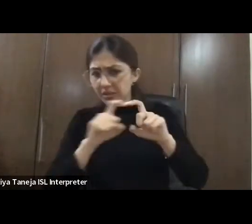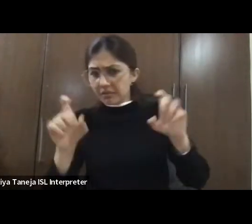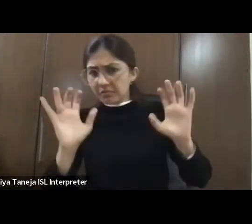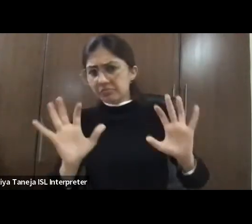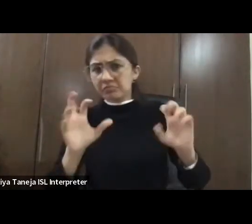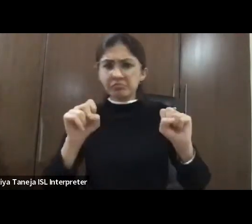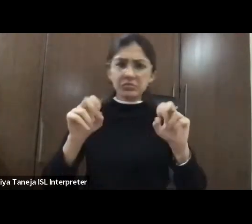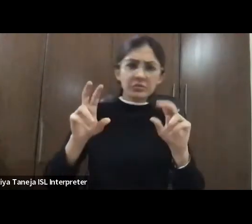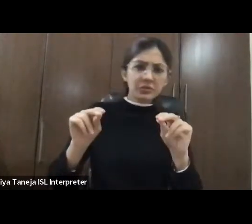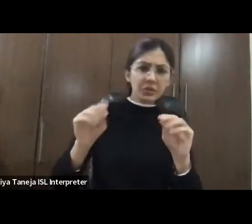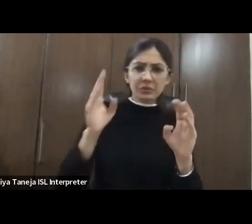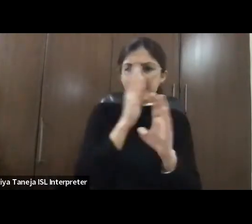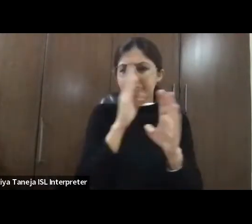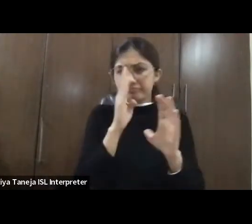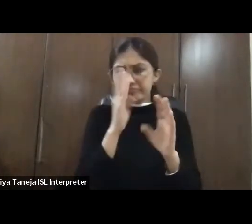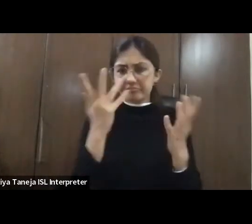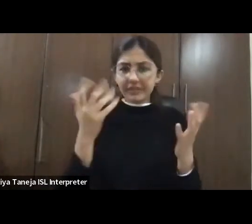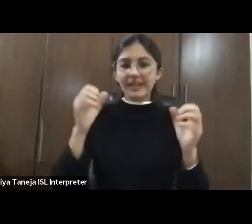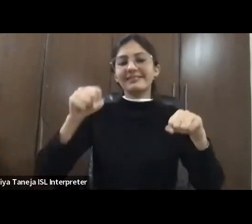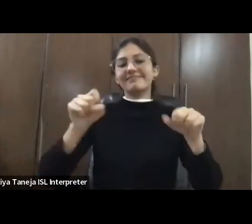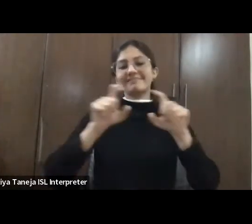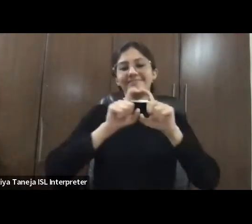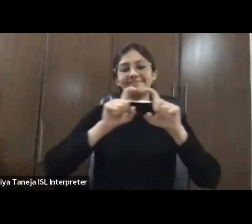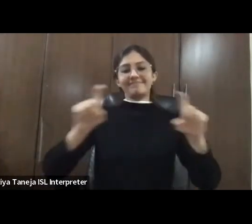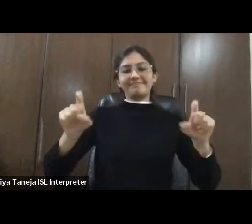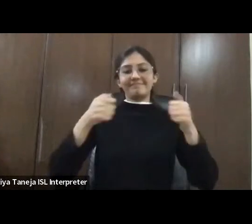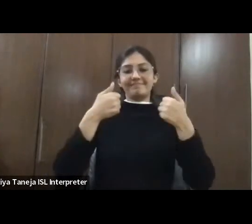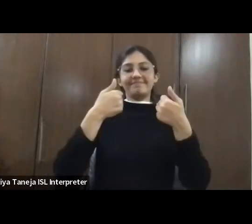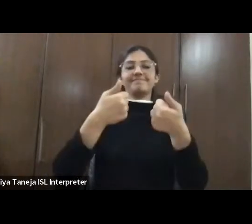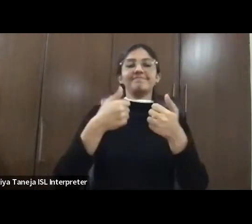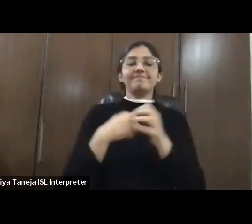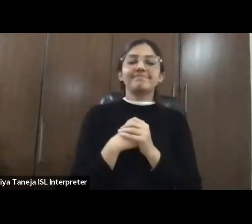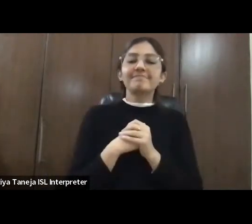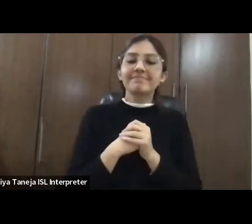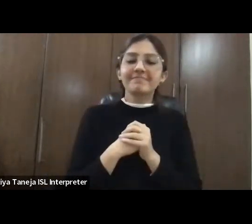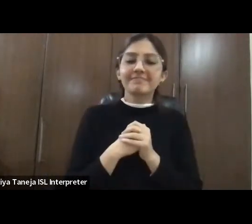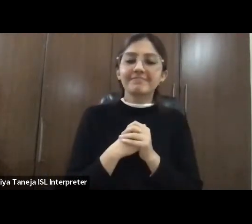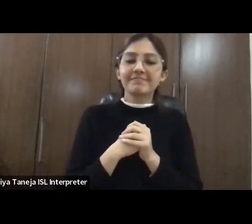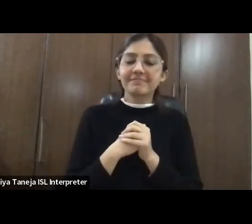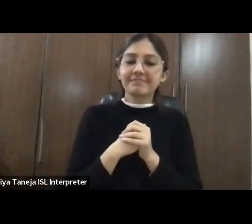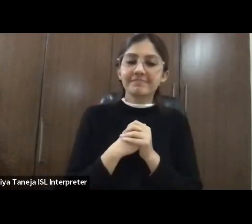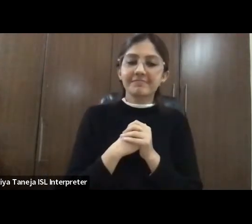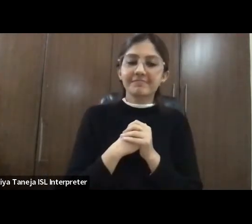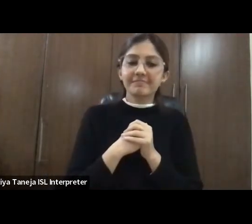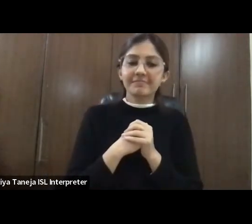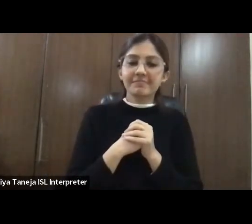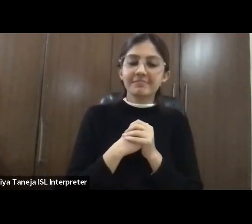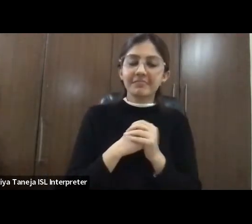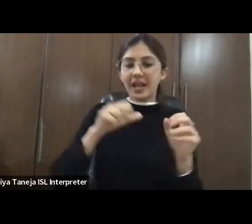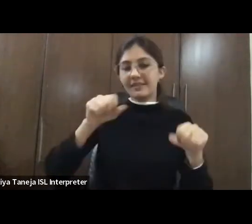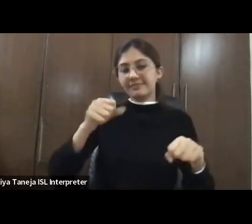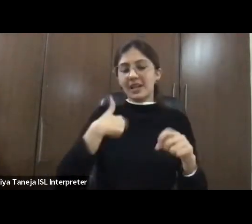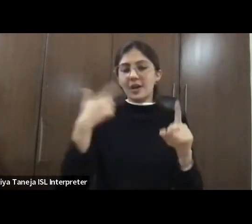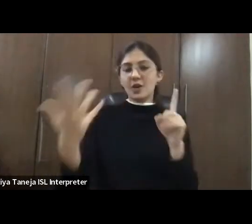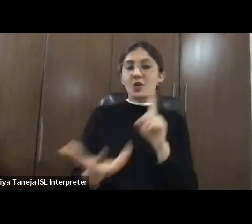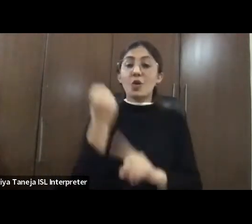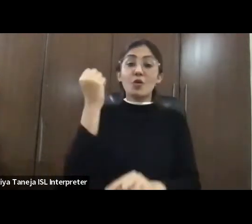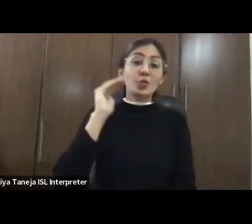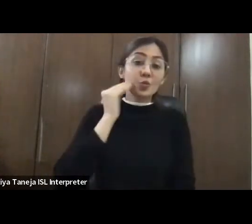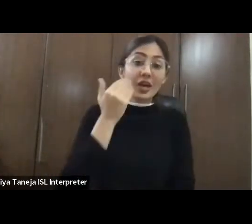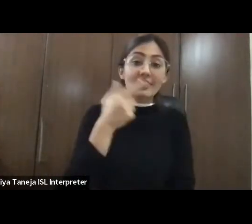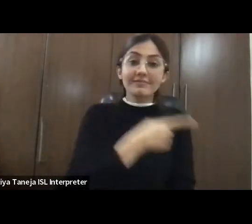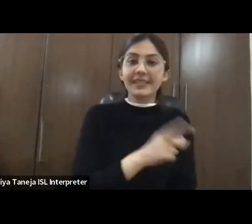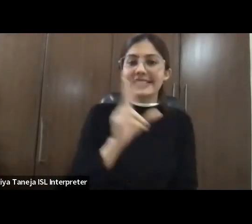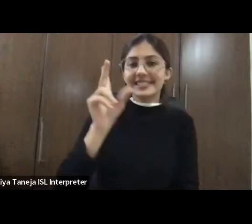Oops, I think it is, yes. So, which I got it in the second year of